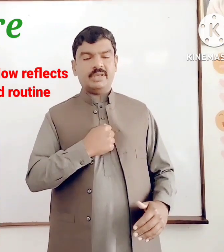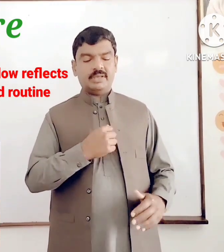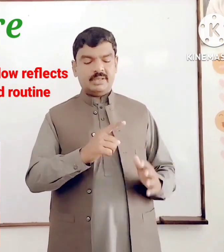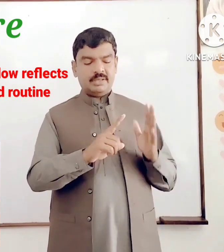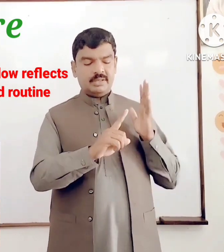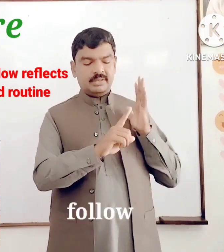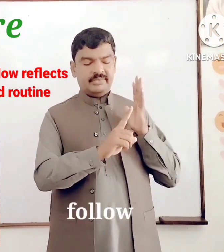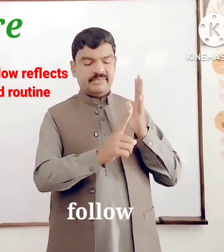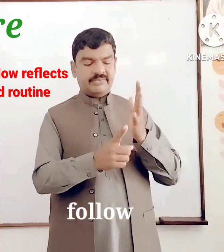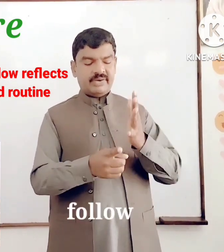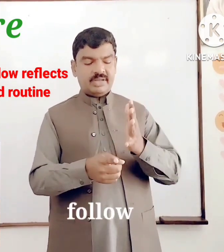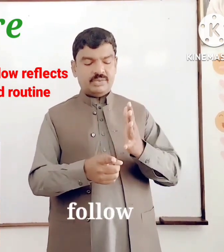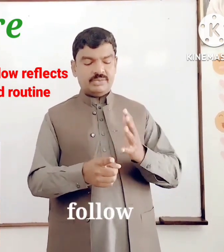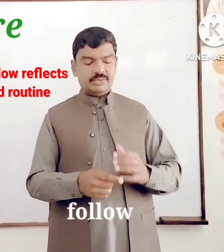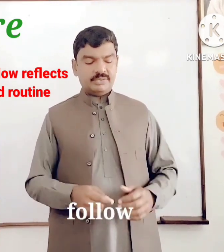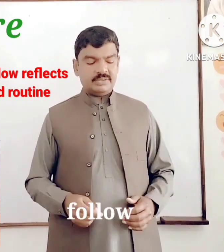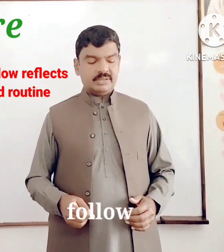we follow